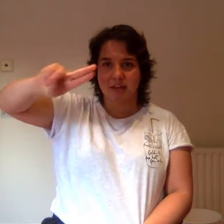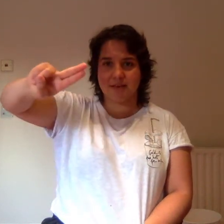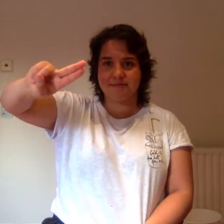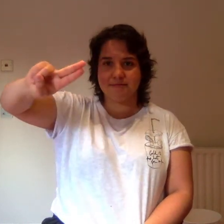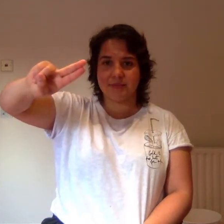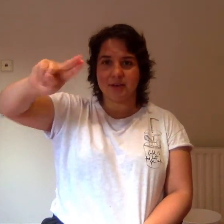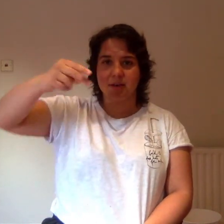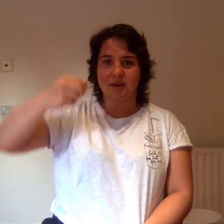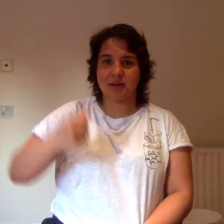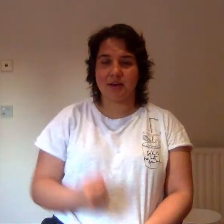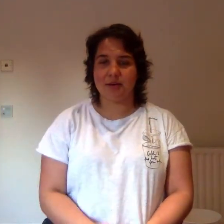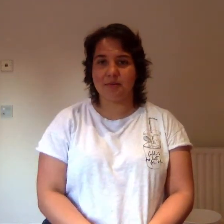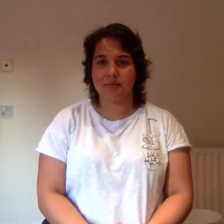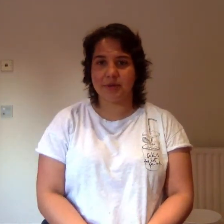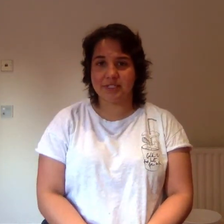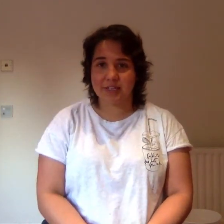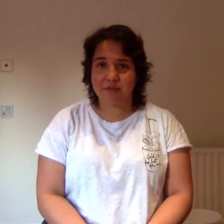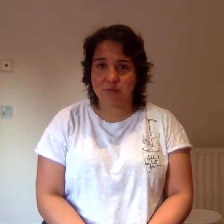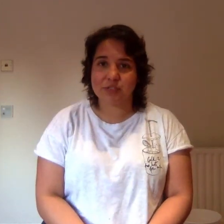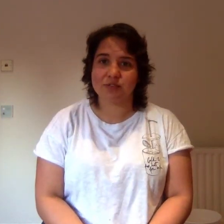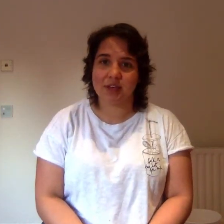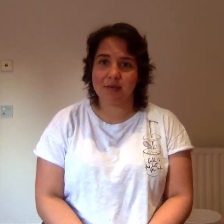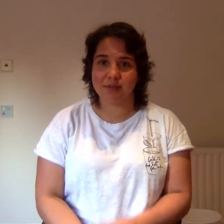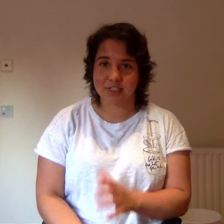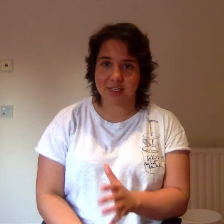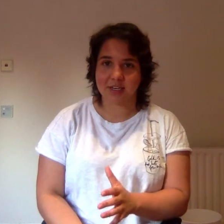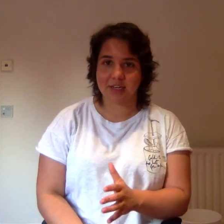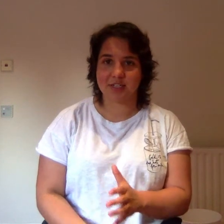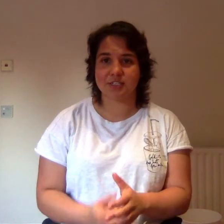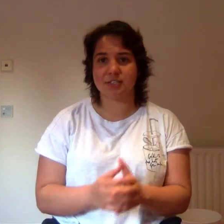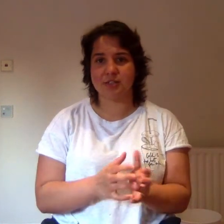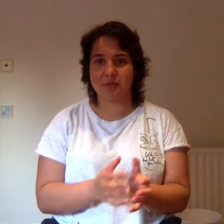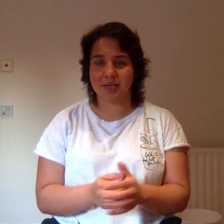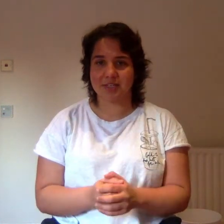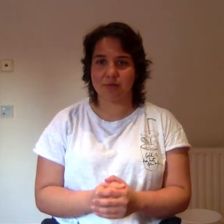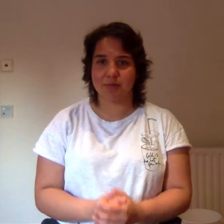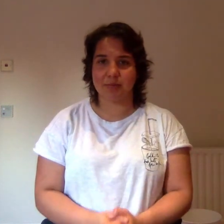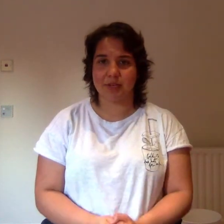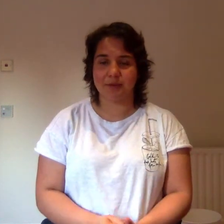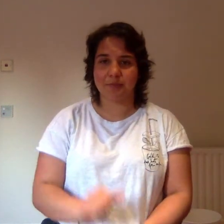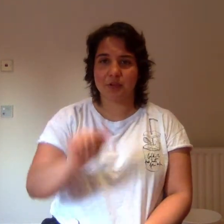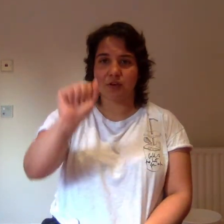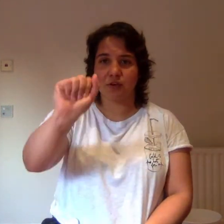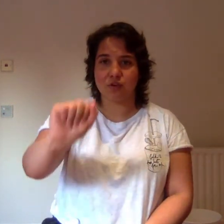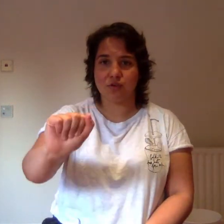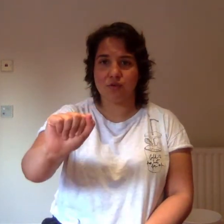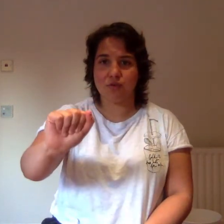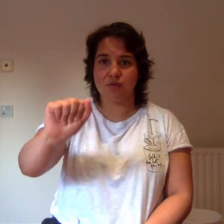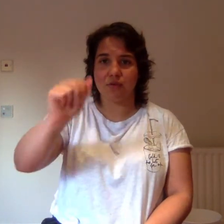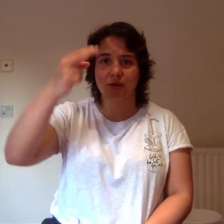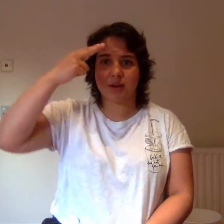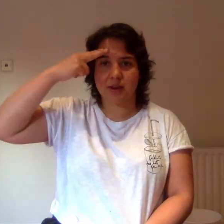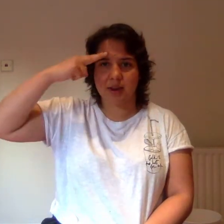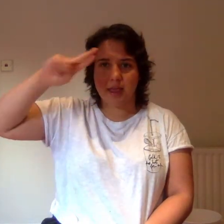name. But instead of what's your name, which is English, the BSL would be your